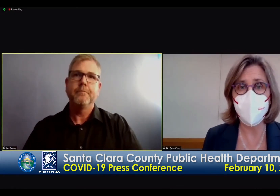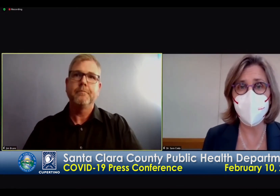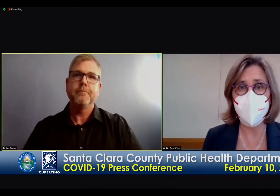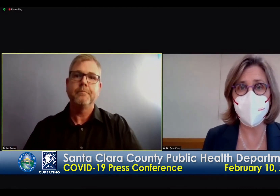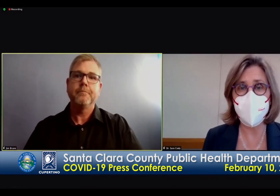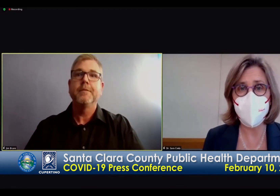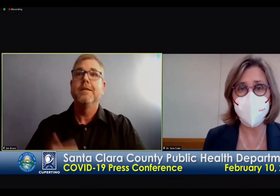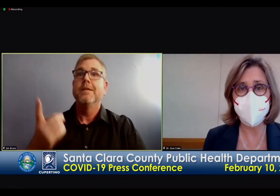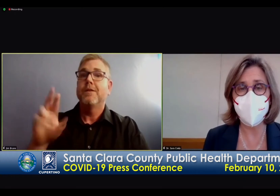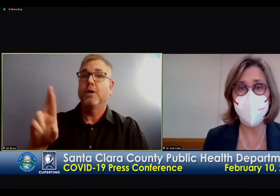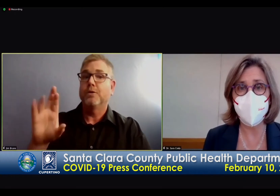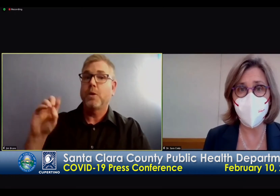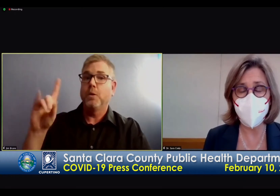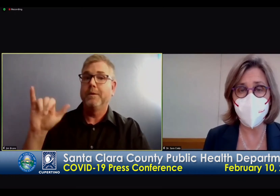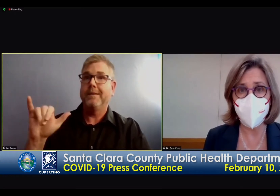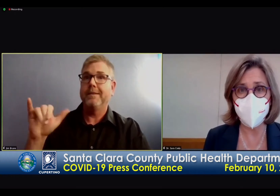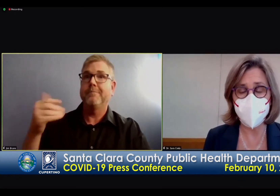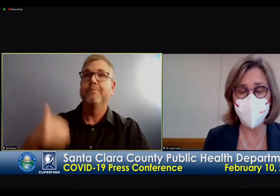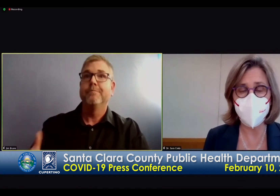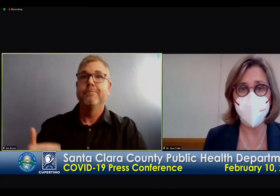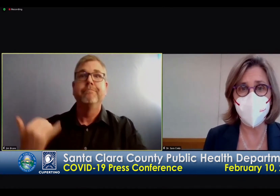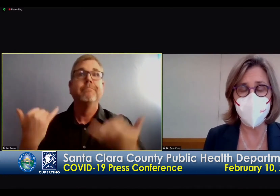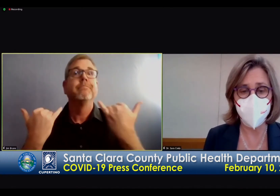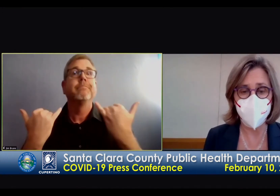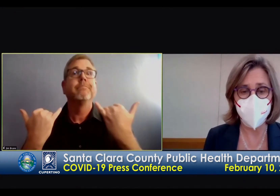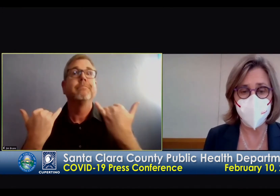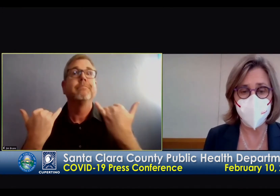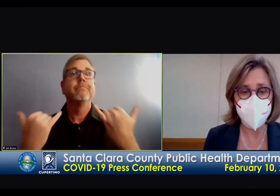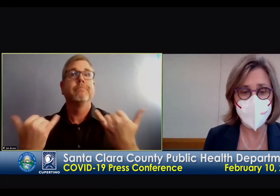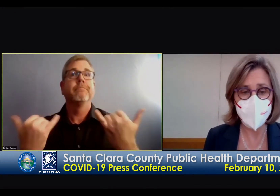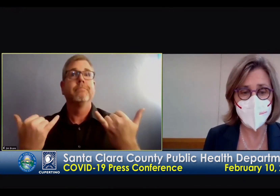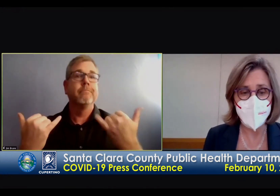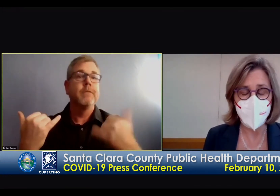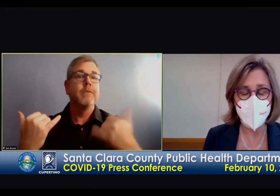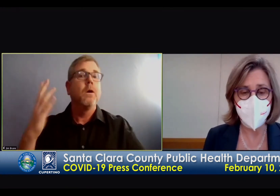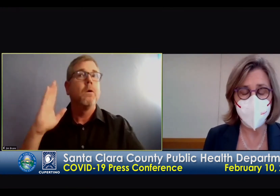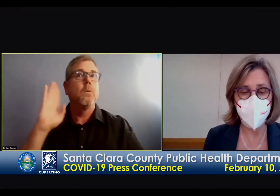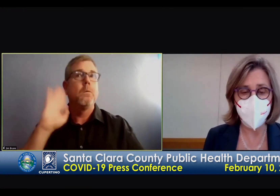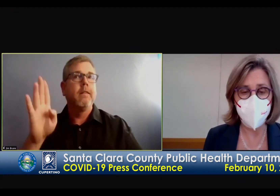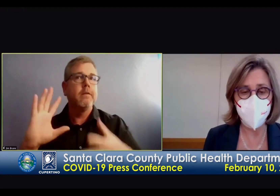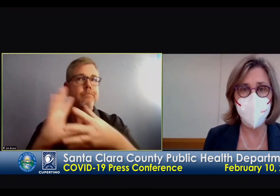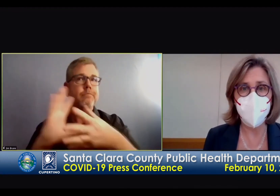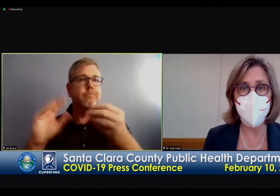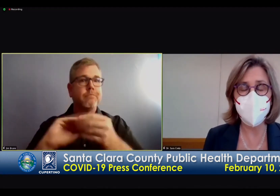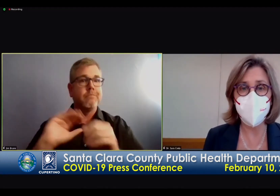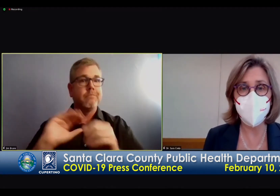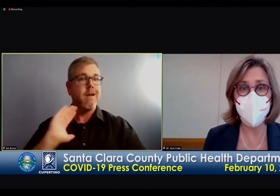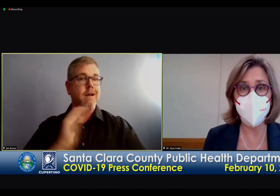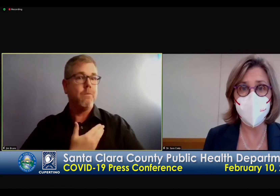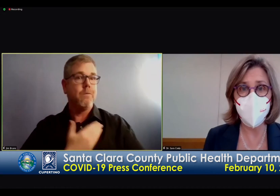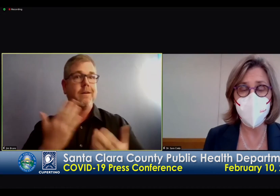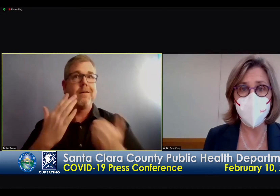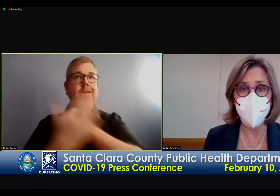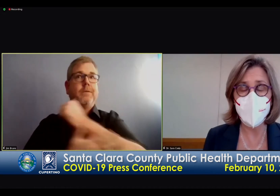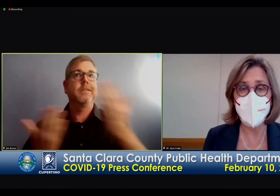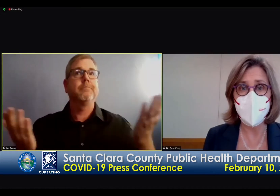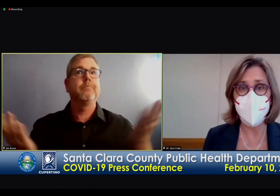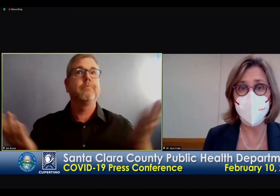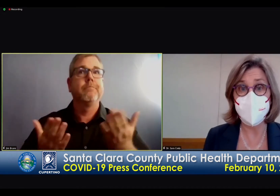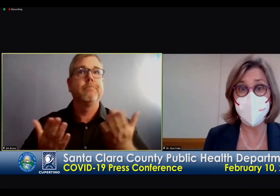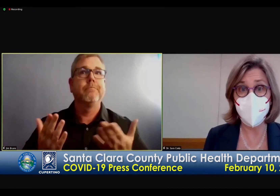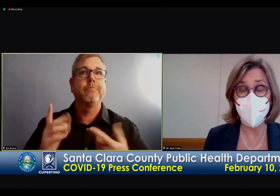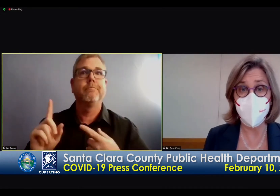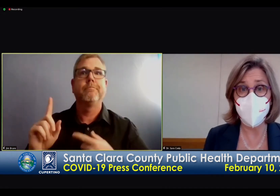about a case in our county, a resident of our county, who we learned this morning had